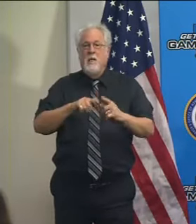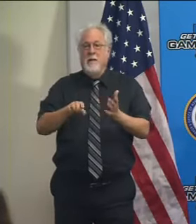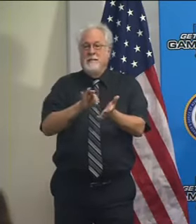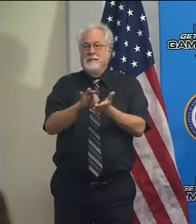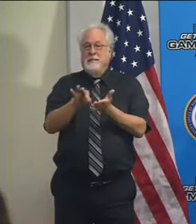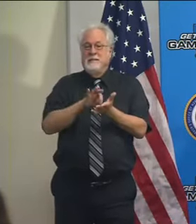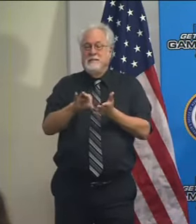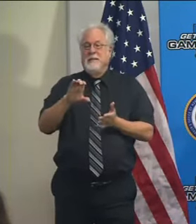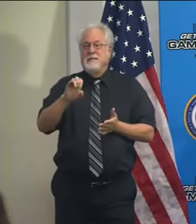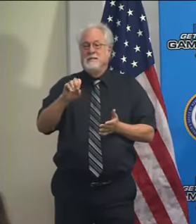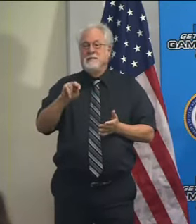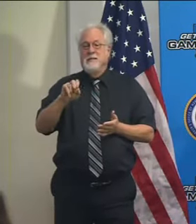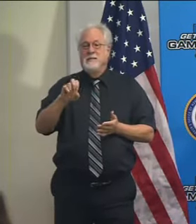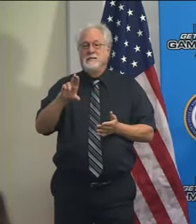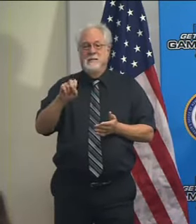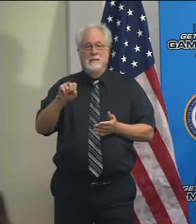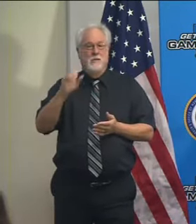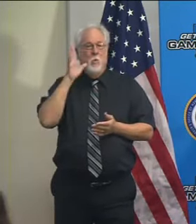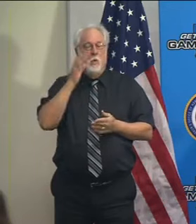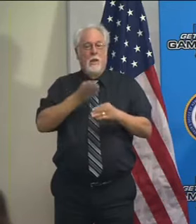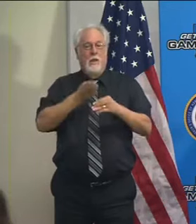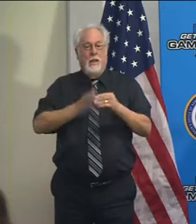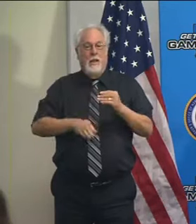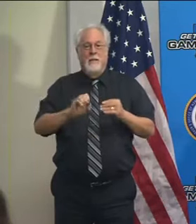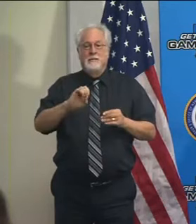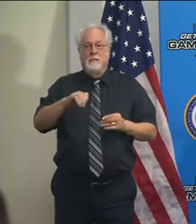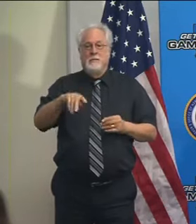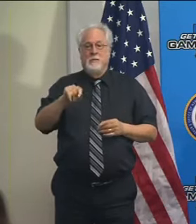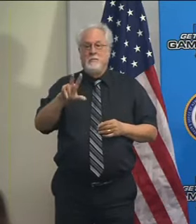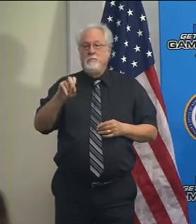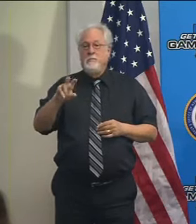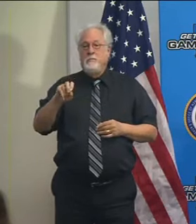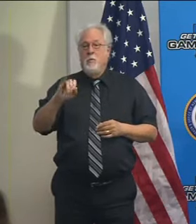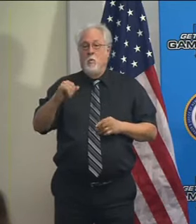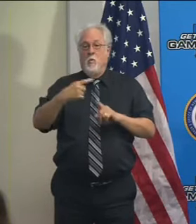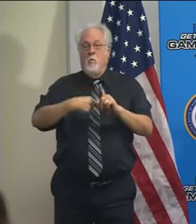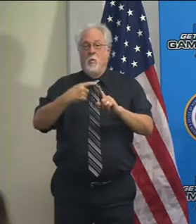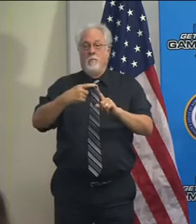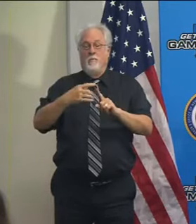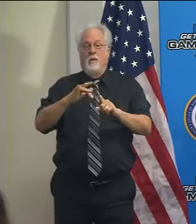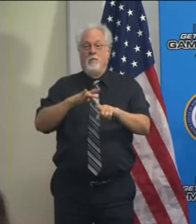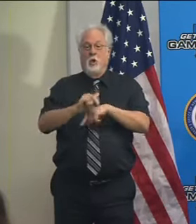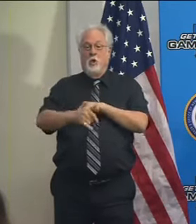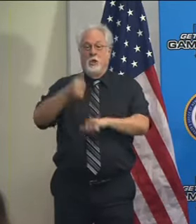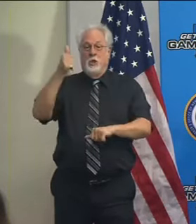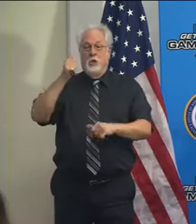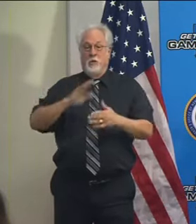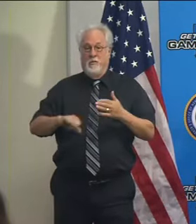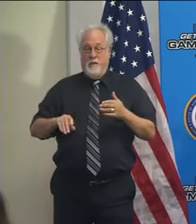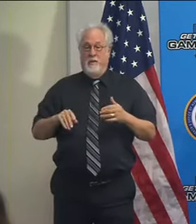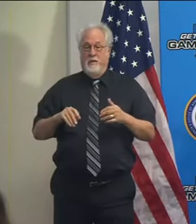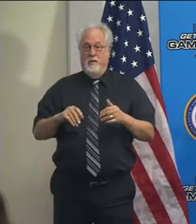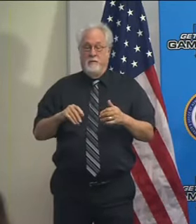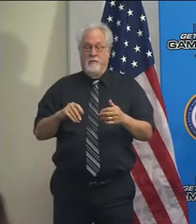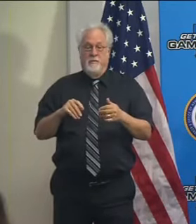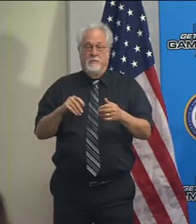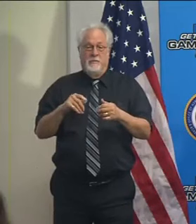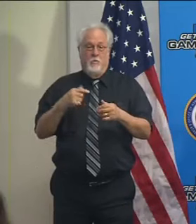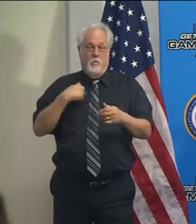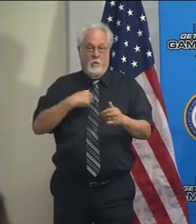will end on the 30th day of this month, on September the 30th. That's a month earlier than it was originally going to close